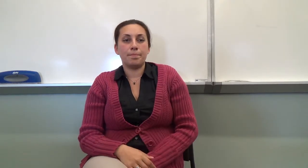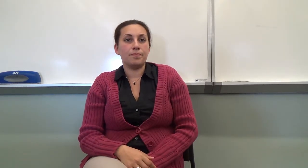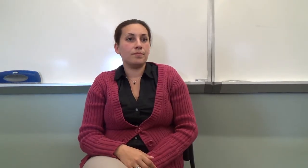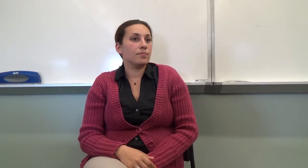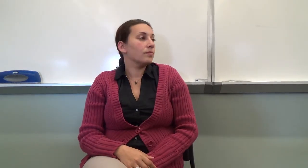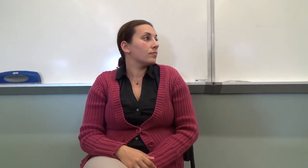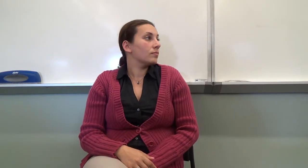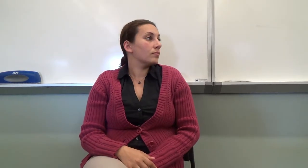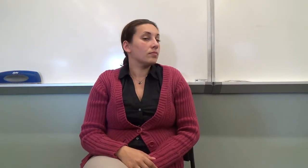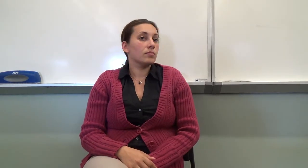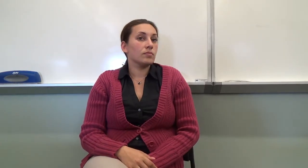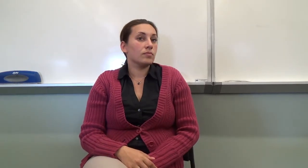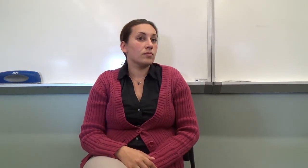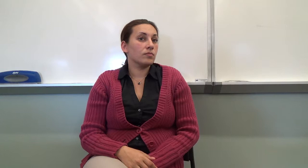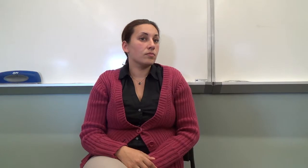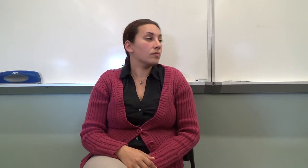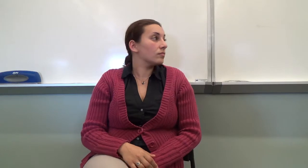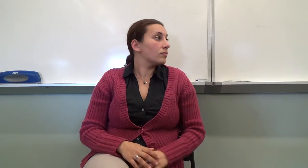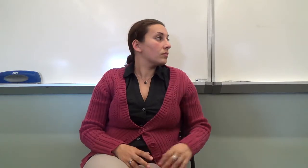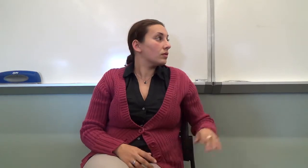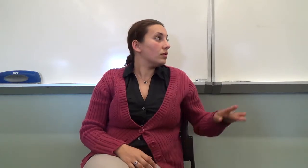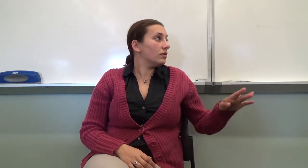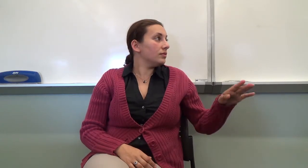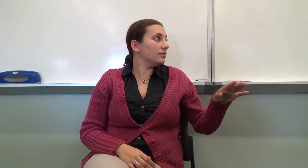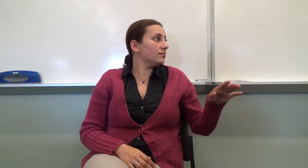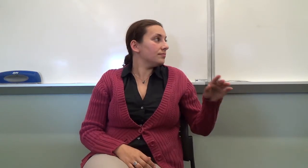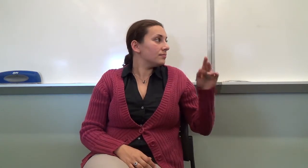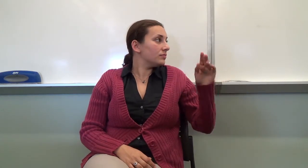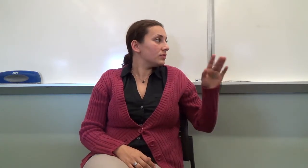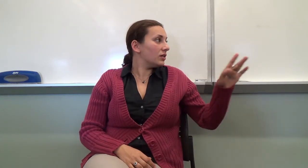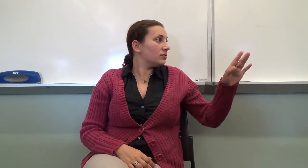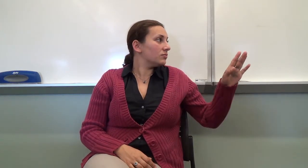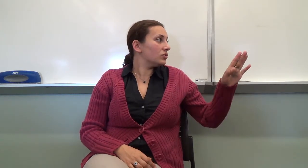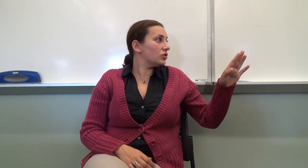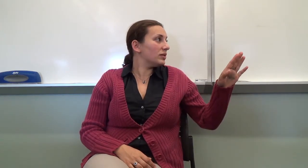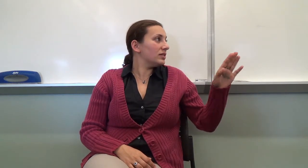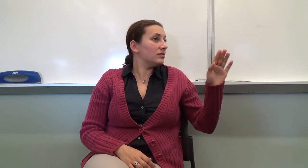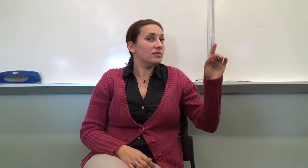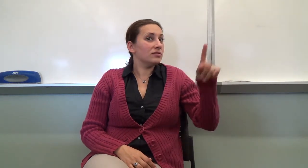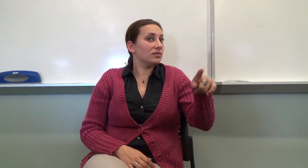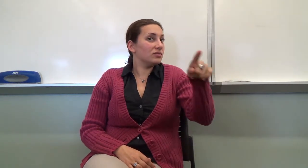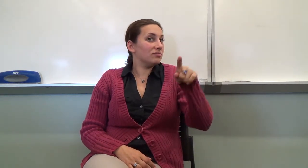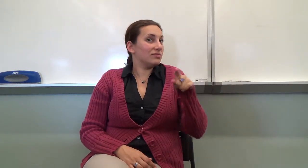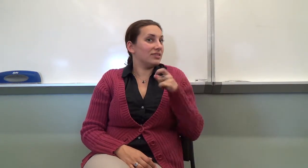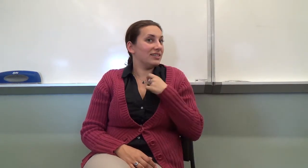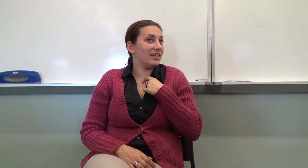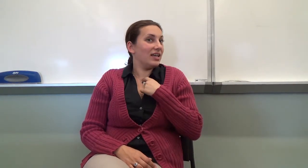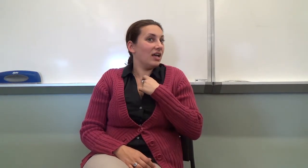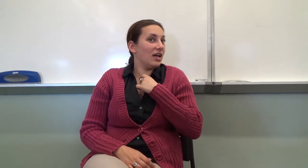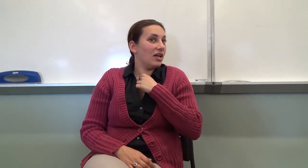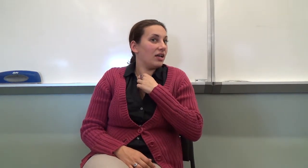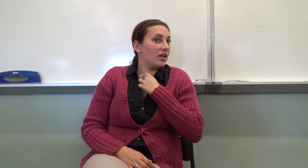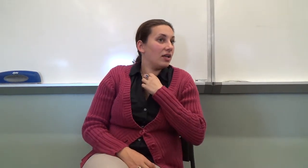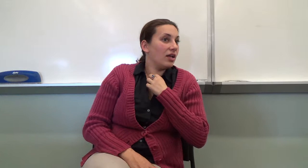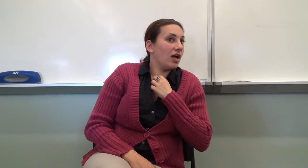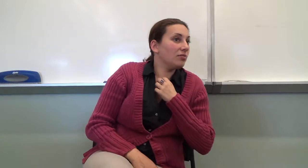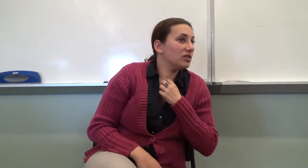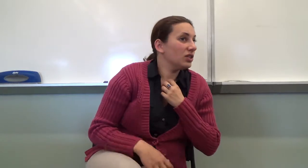Okay, then something interesting happens. Something called an angle. Oh, excuse me. Sorry. I'm